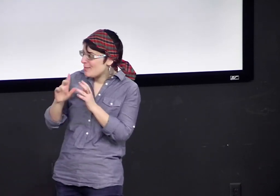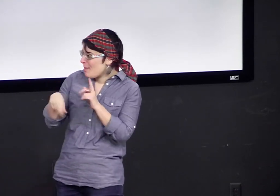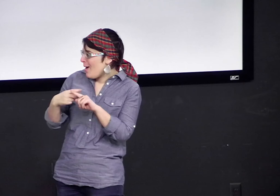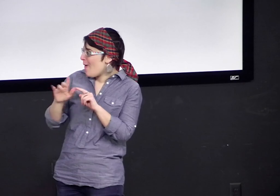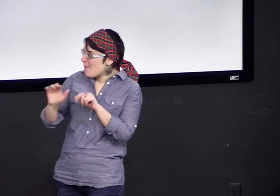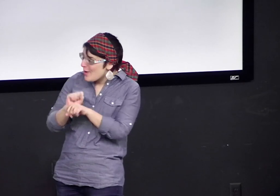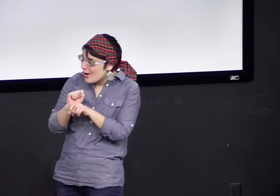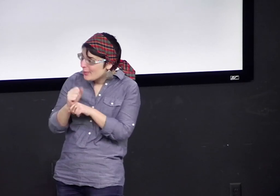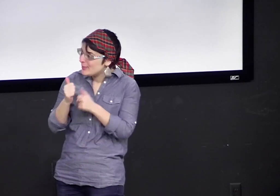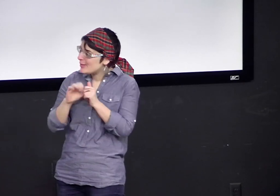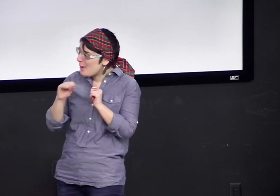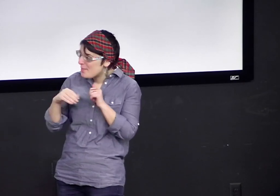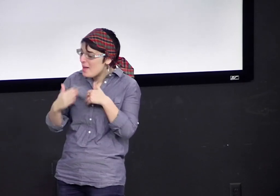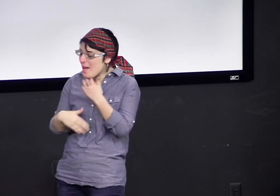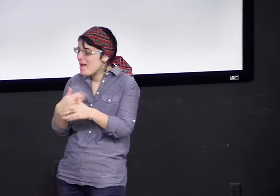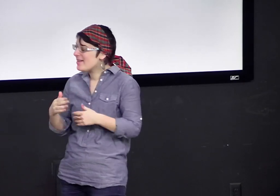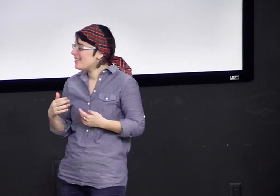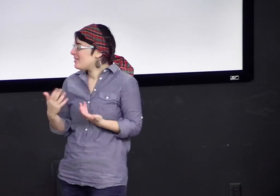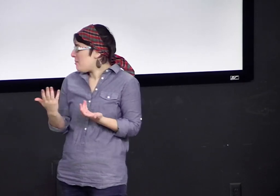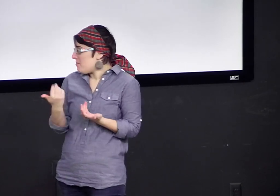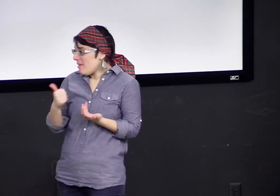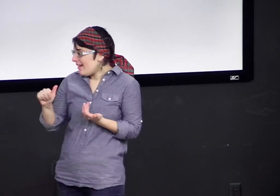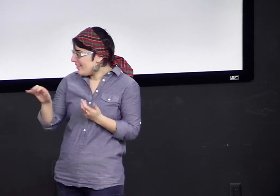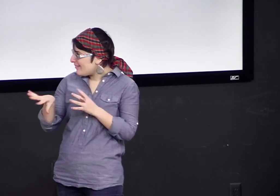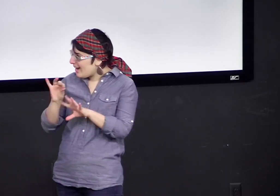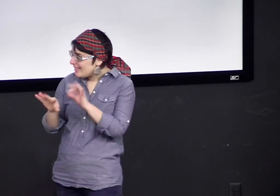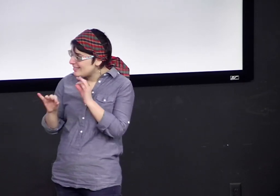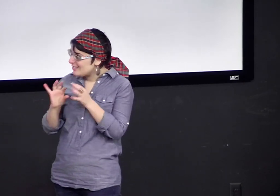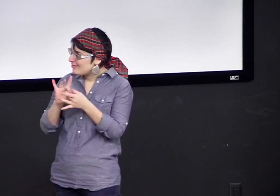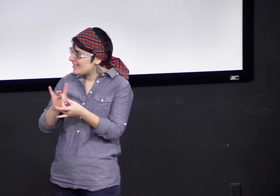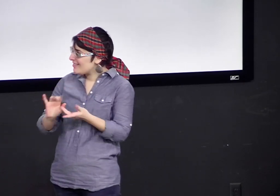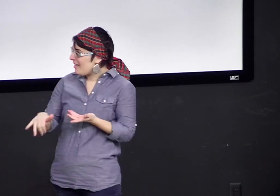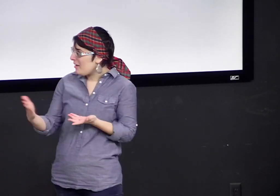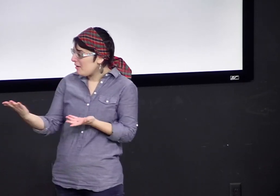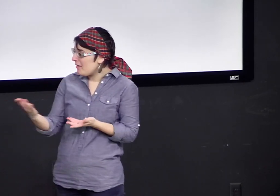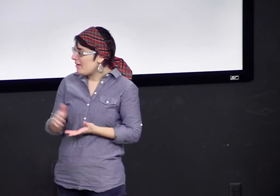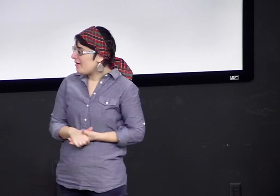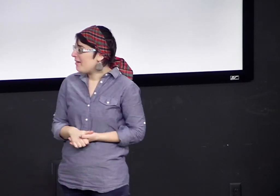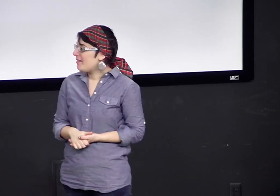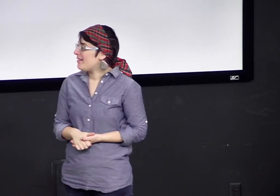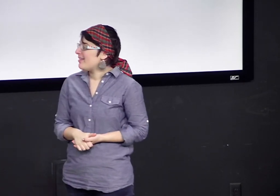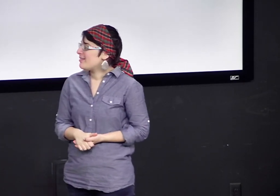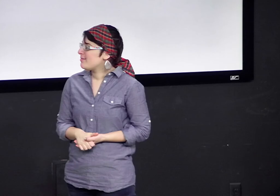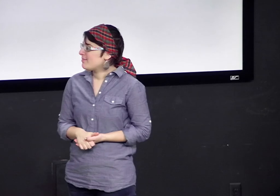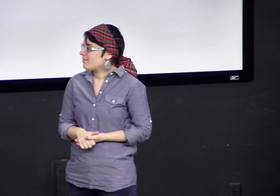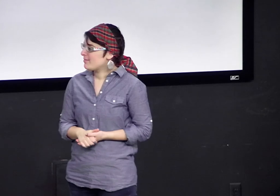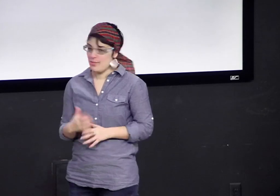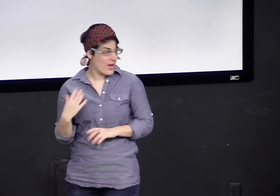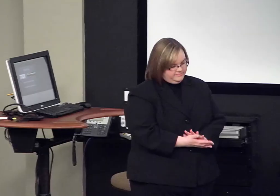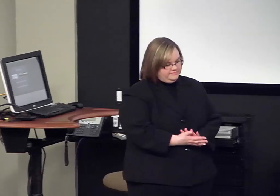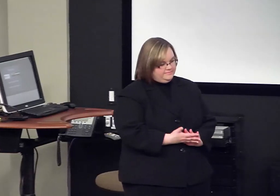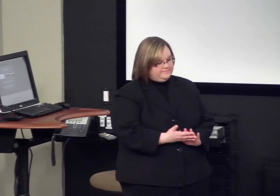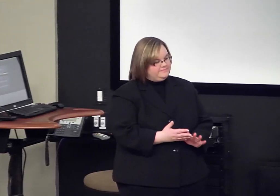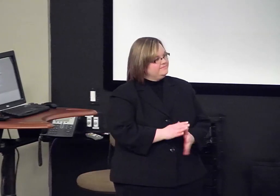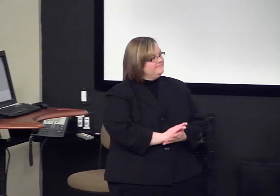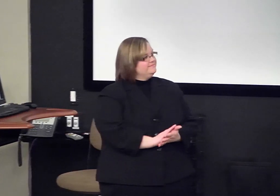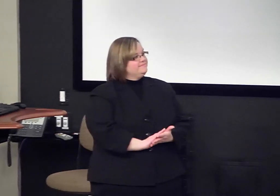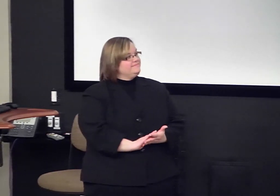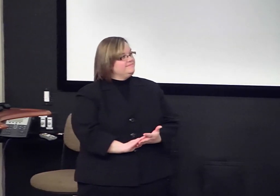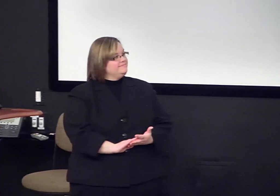You know, sometimes when a deaf caller is on a call and they're on hold, the interpreter will